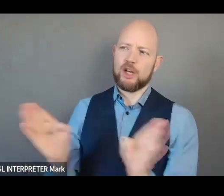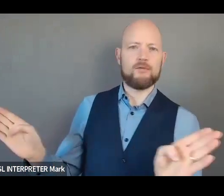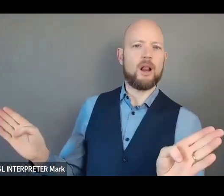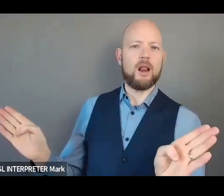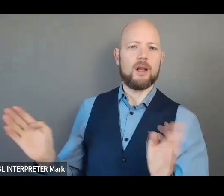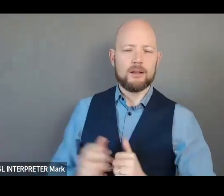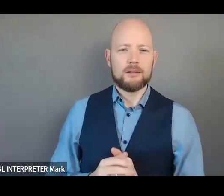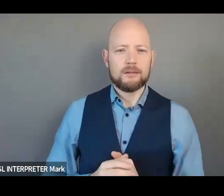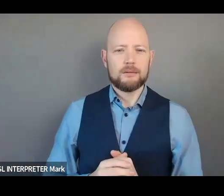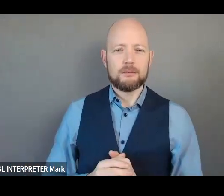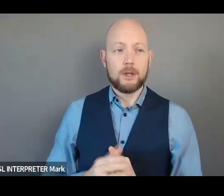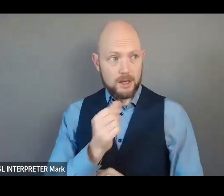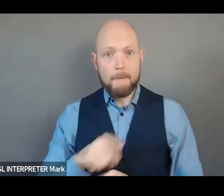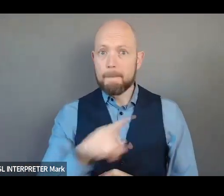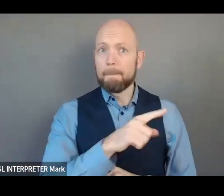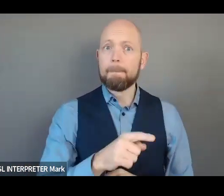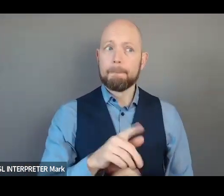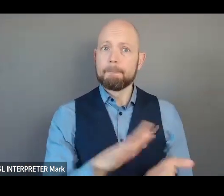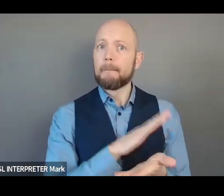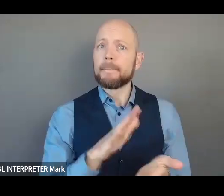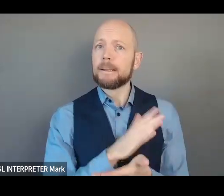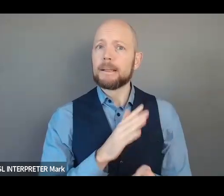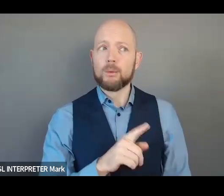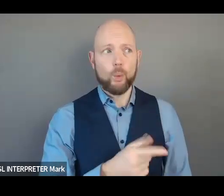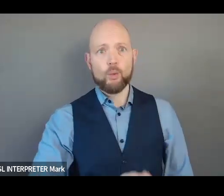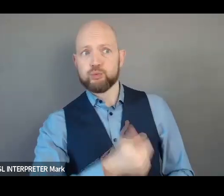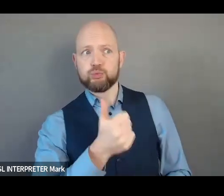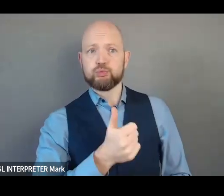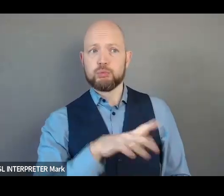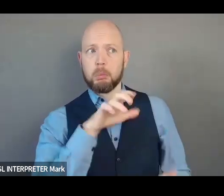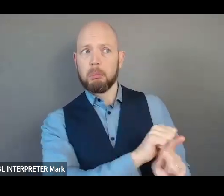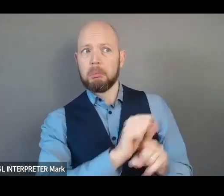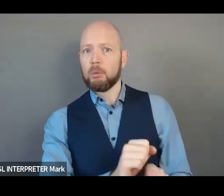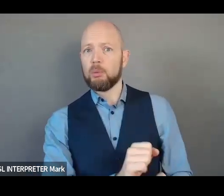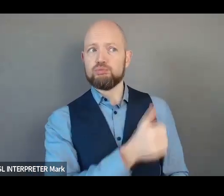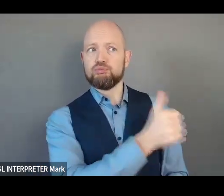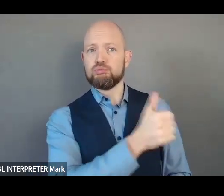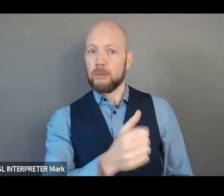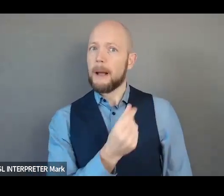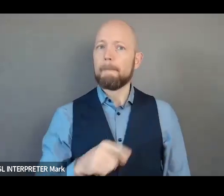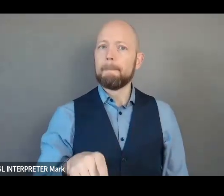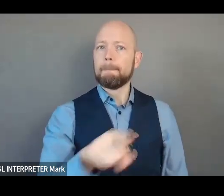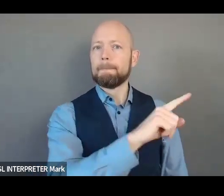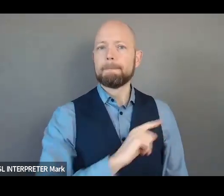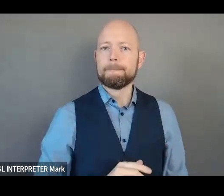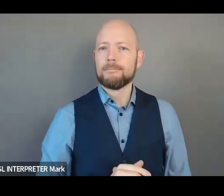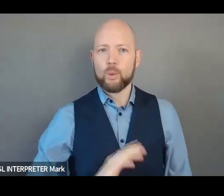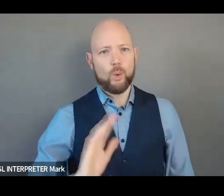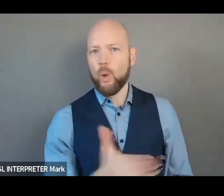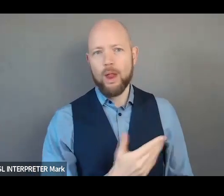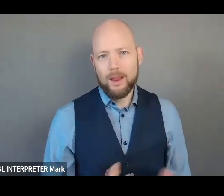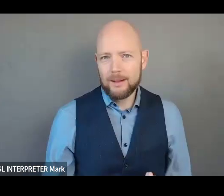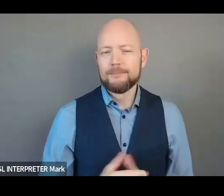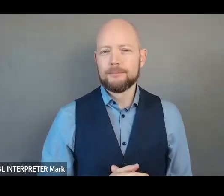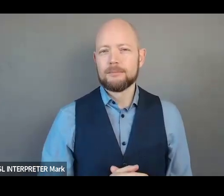get me wrong, there were still some good areas of encouragement in that particular area across all groups, not least on